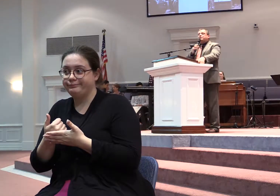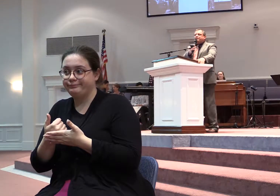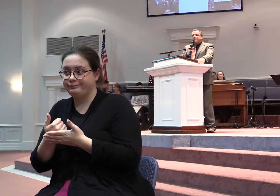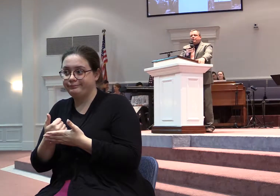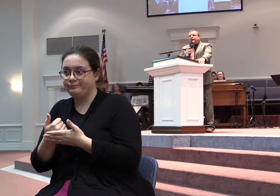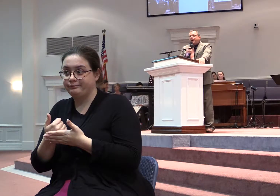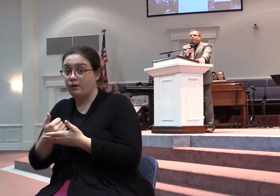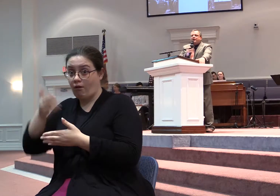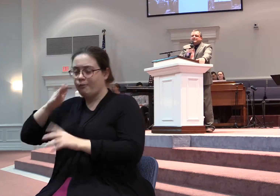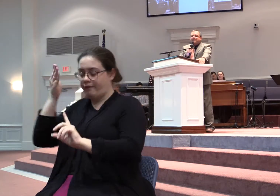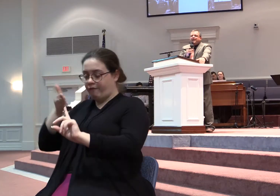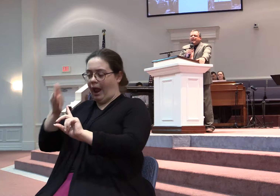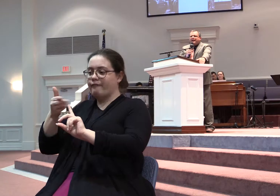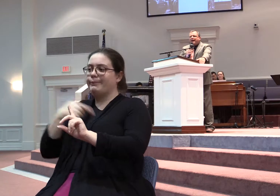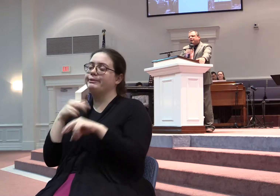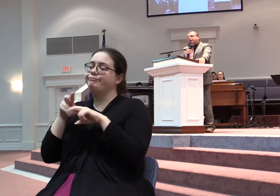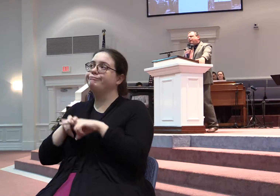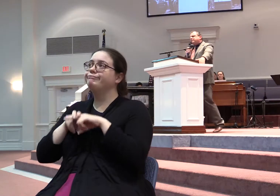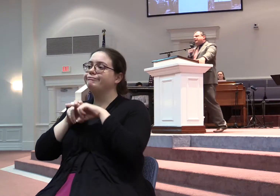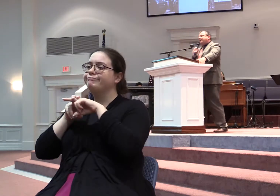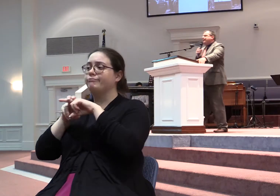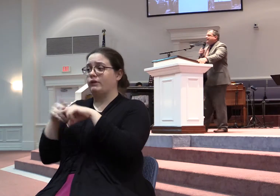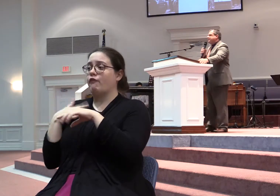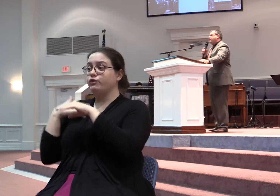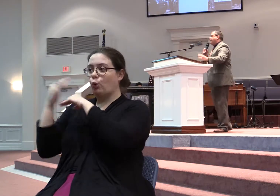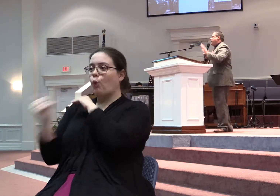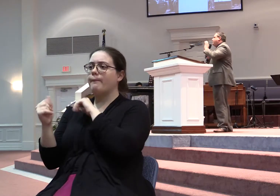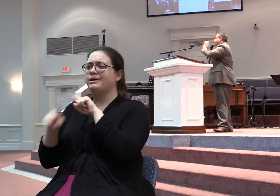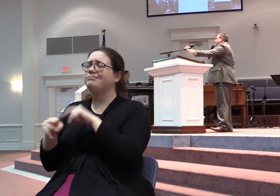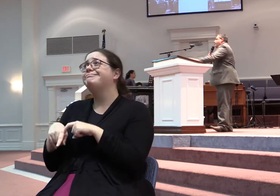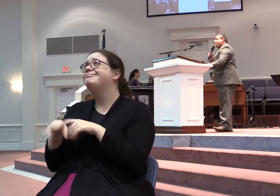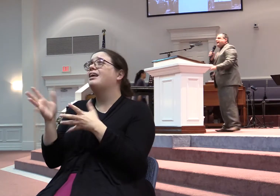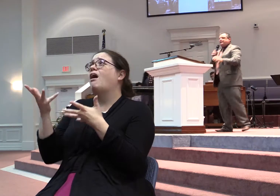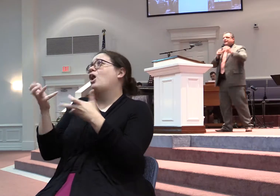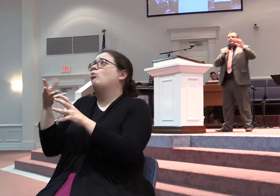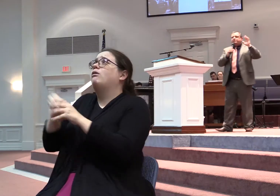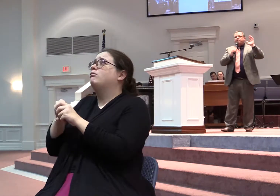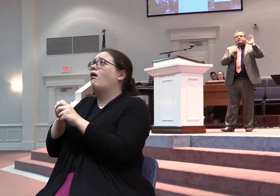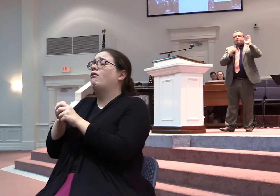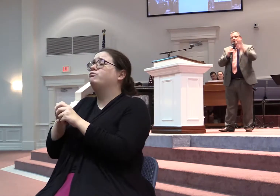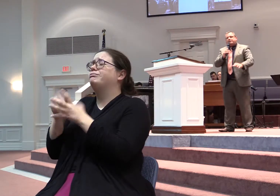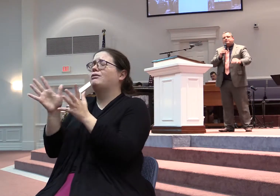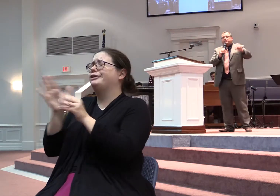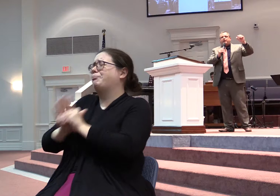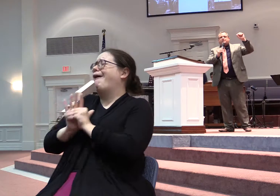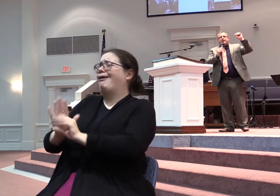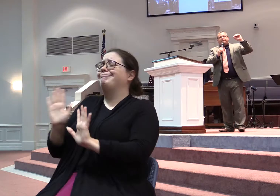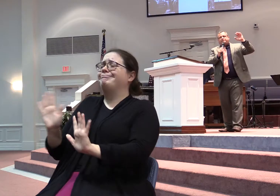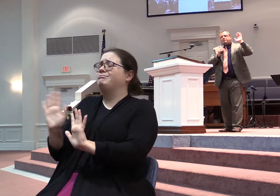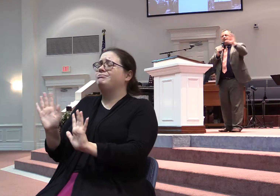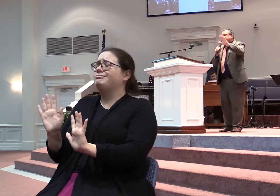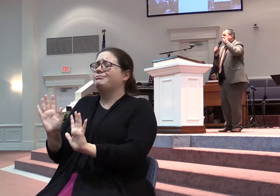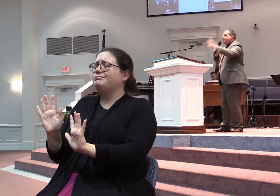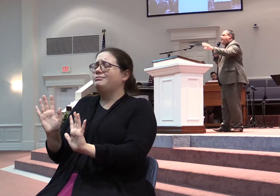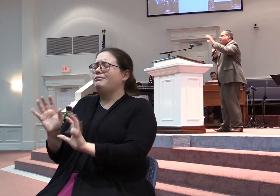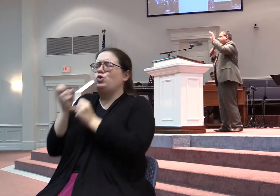God was faithful, and here I was, and I had a calling, but I said, you know, God, I don't want any part of that. There's too much pressure.